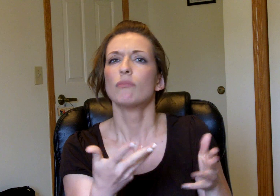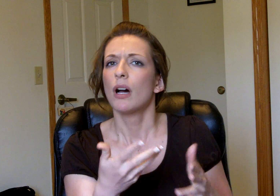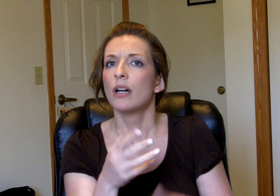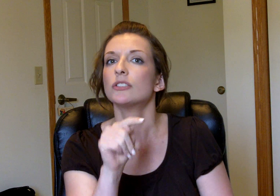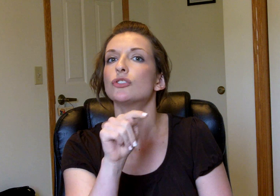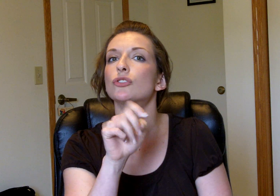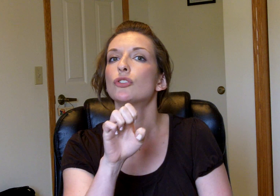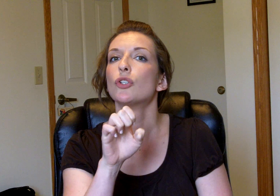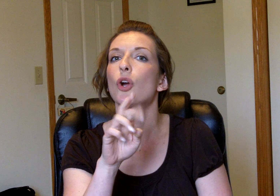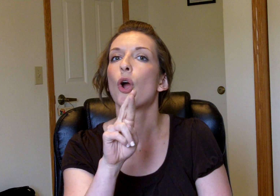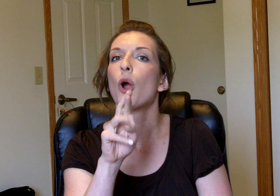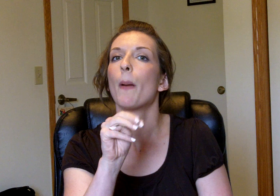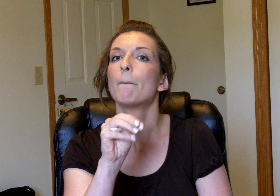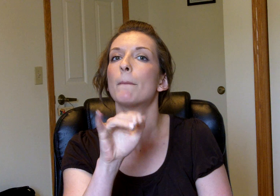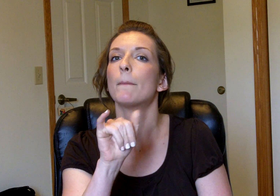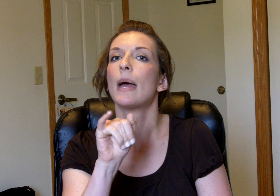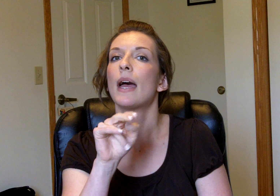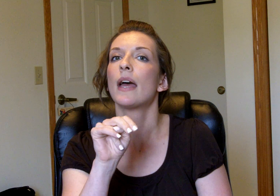Terminal fibers are officially part of the axon.